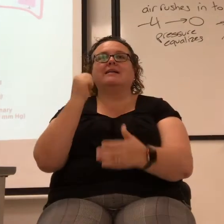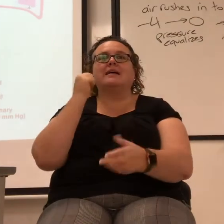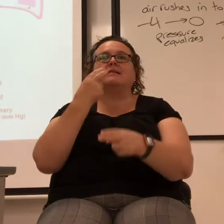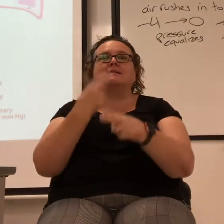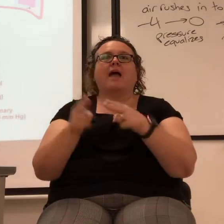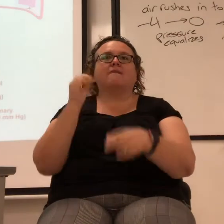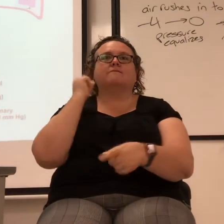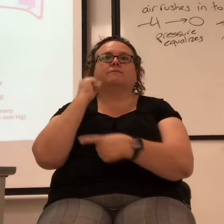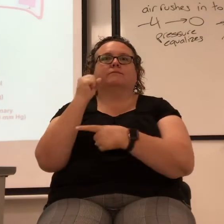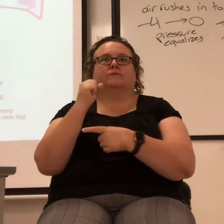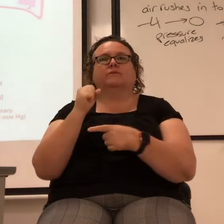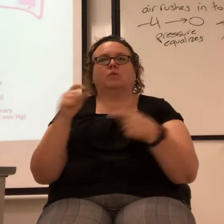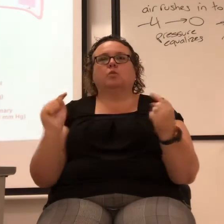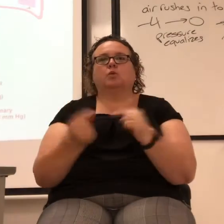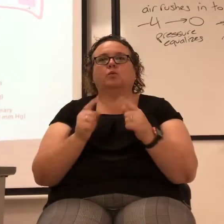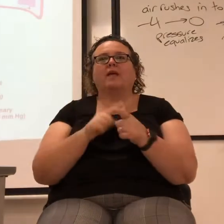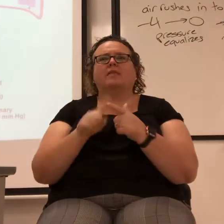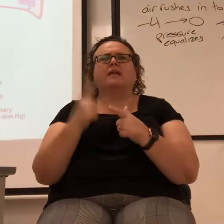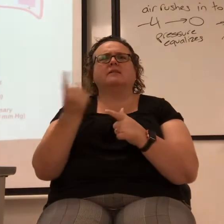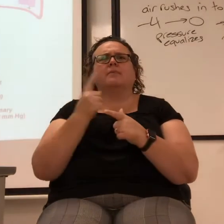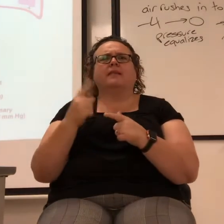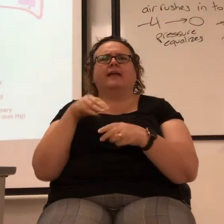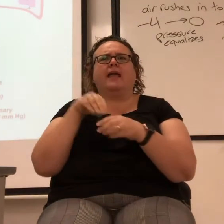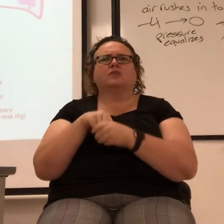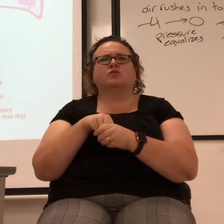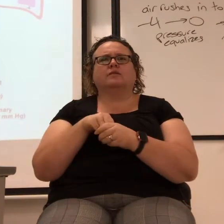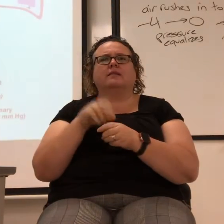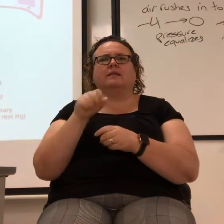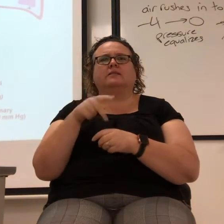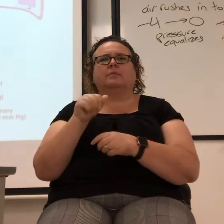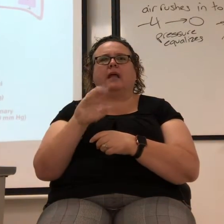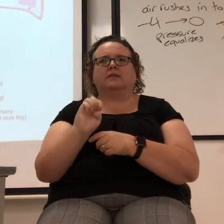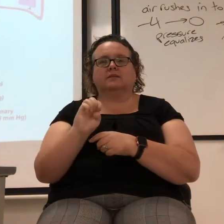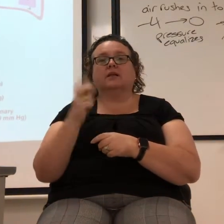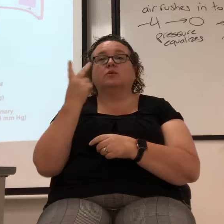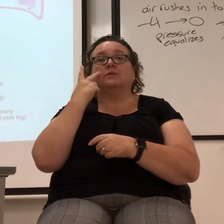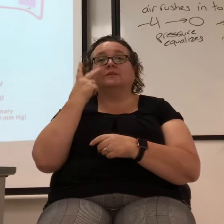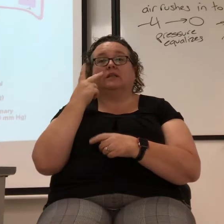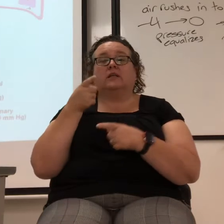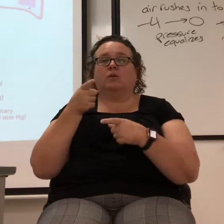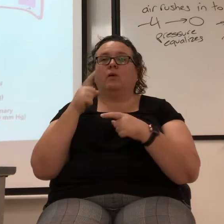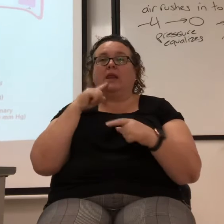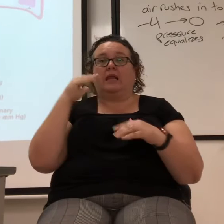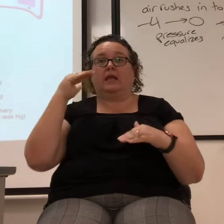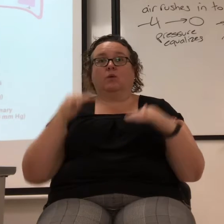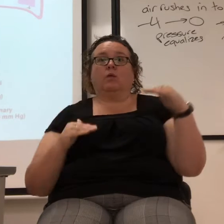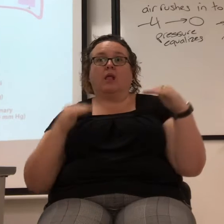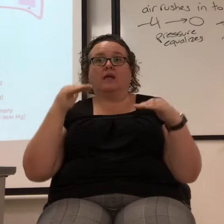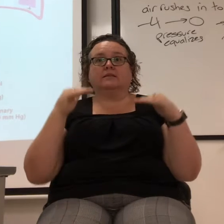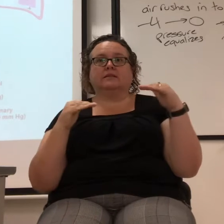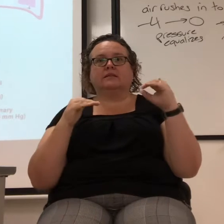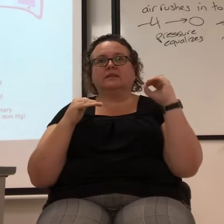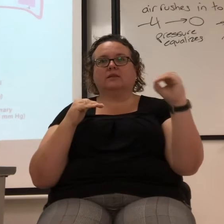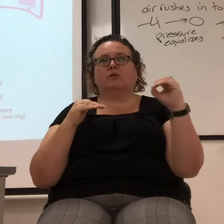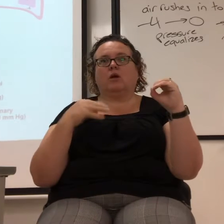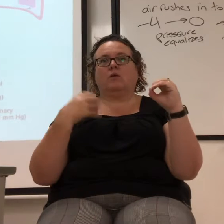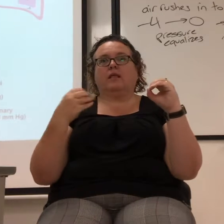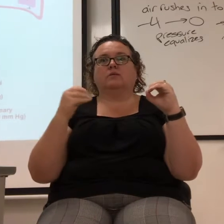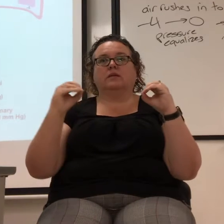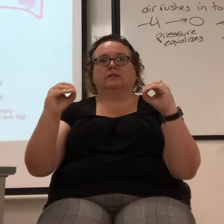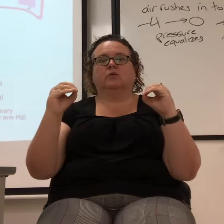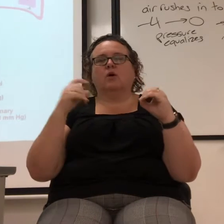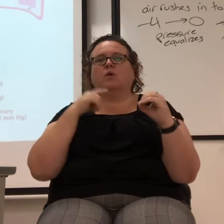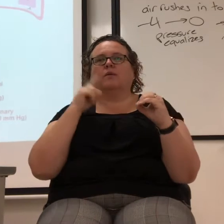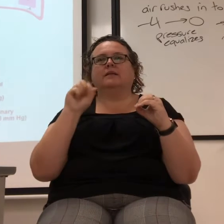then something enters the space, the cavity. And here you can see when it equalizes 0, and the outside is 0,